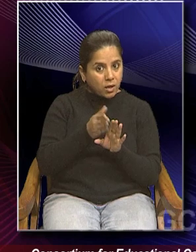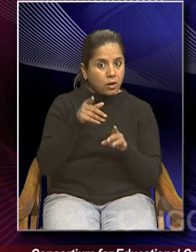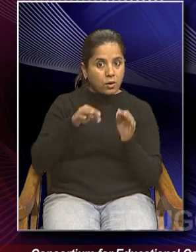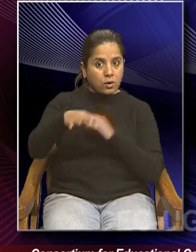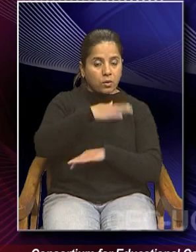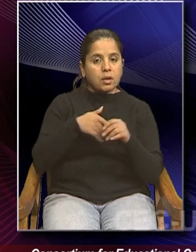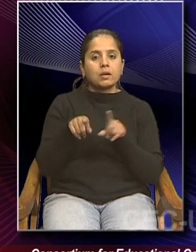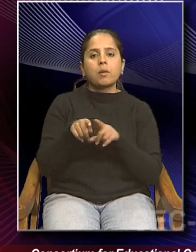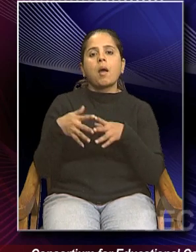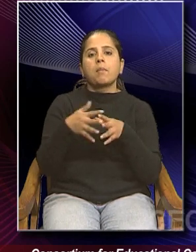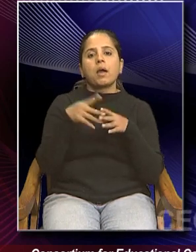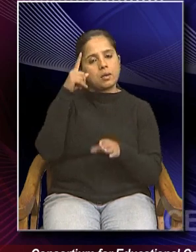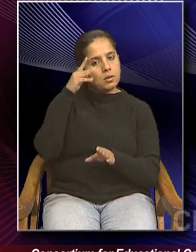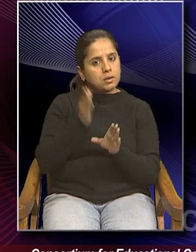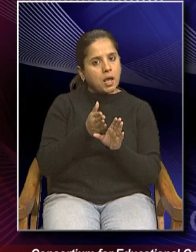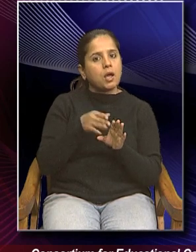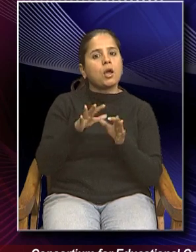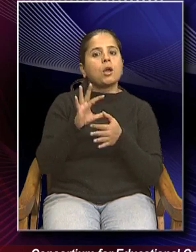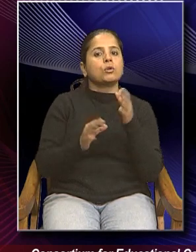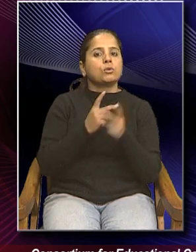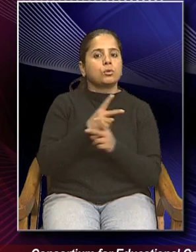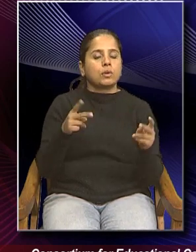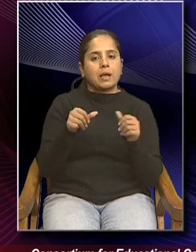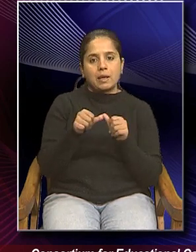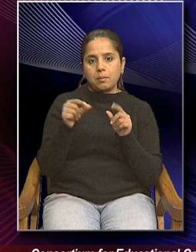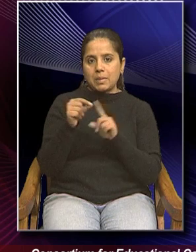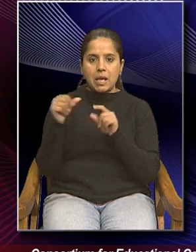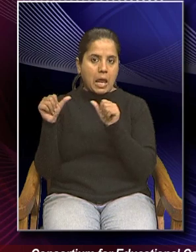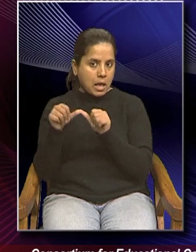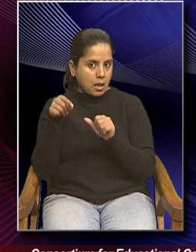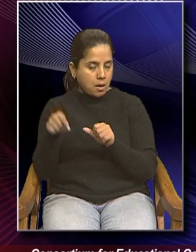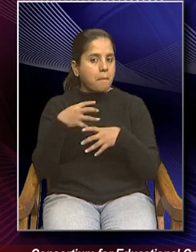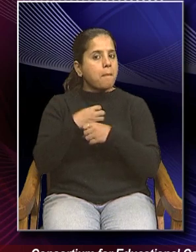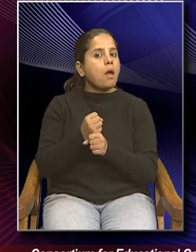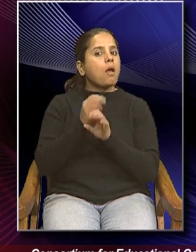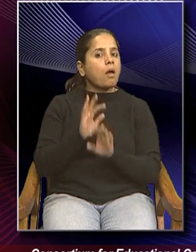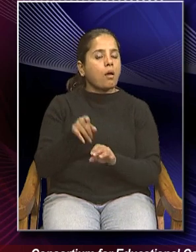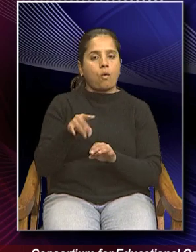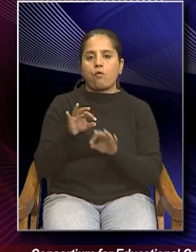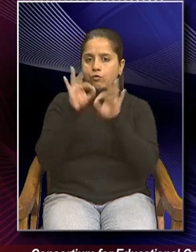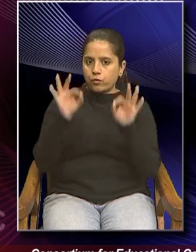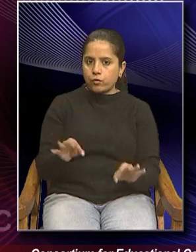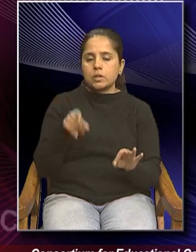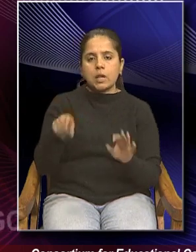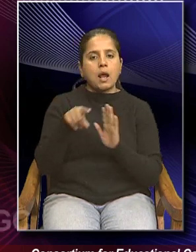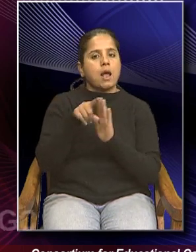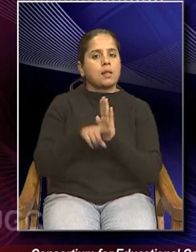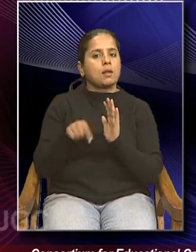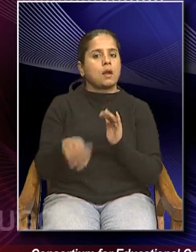as American Psychological Association, that is APA, created official ethical